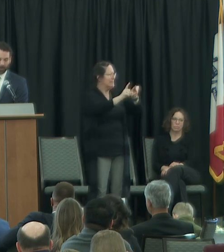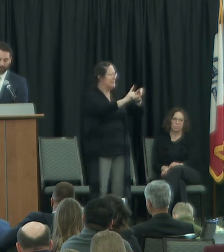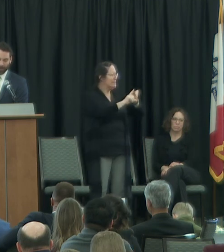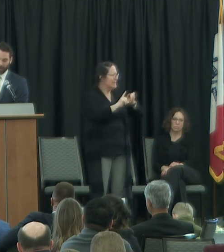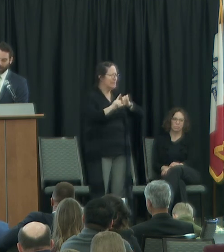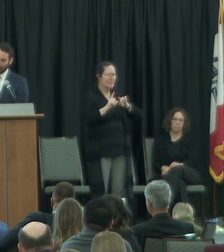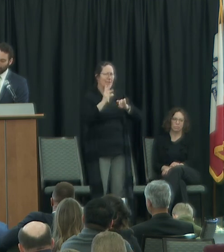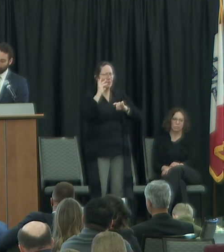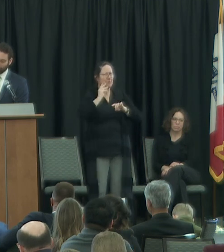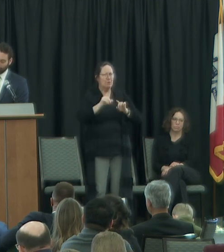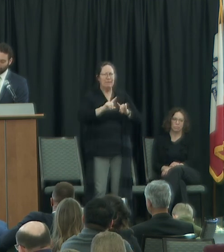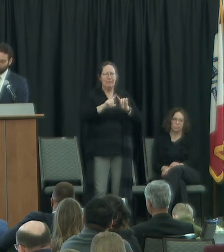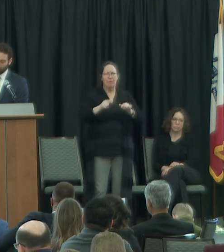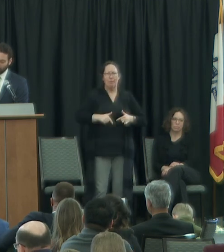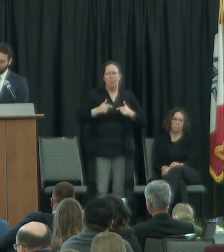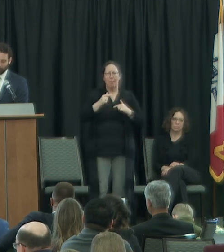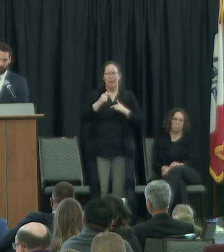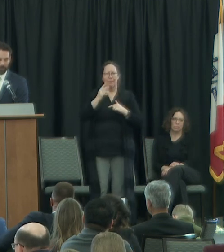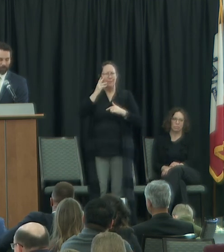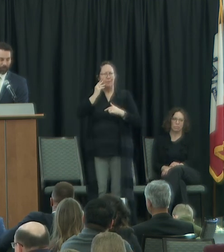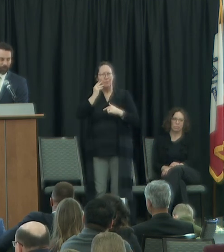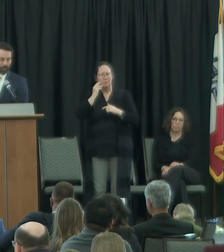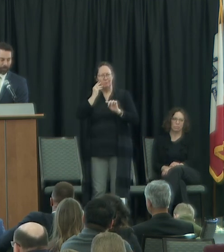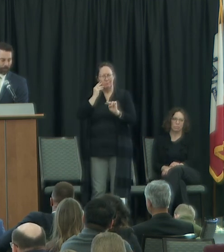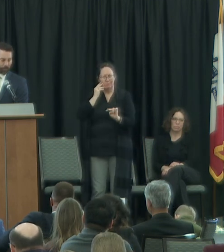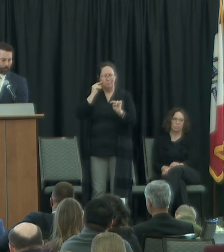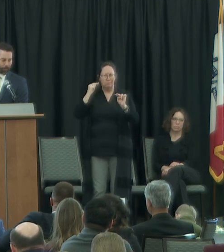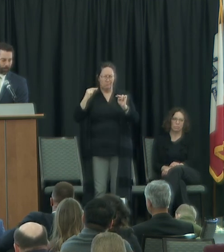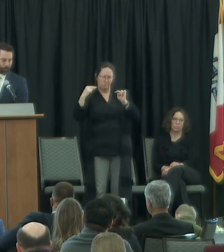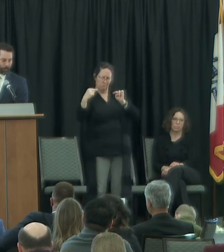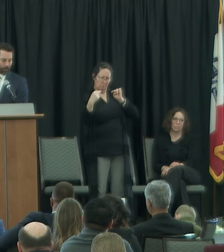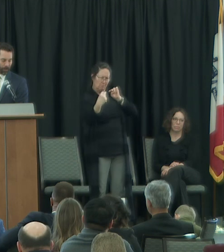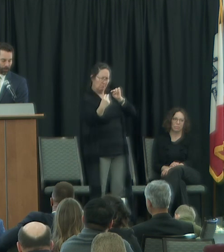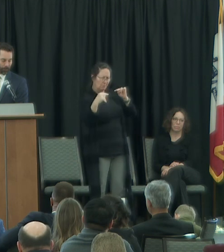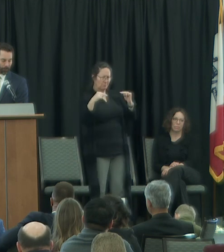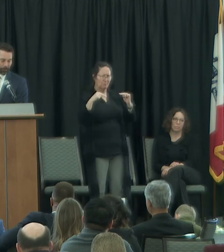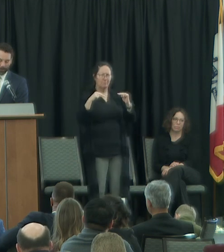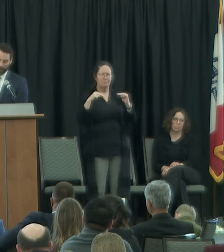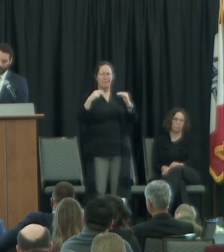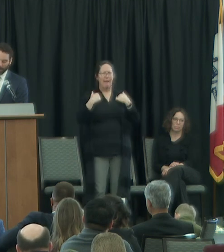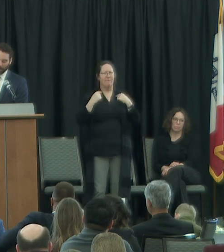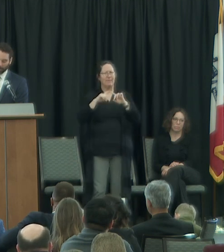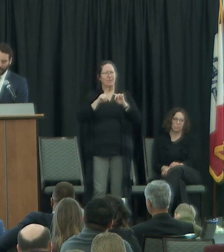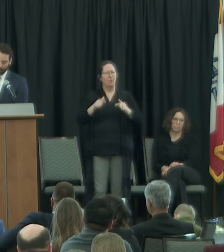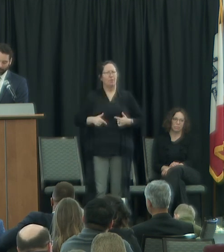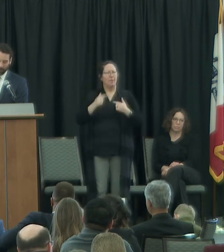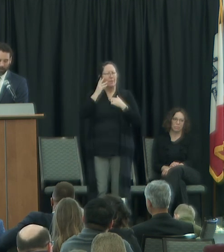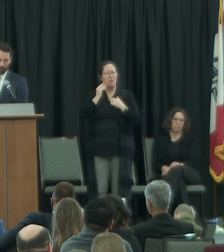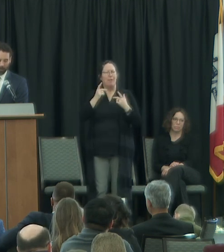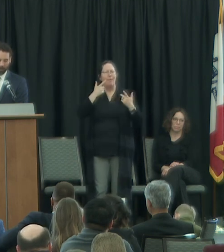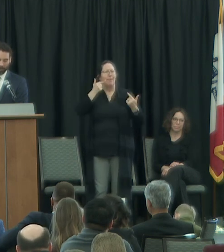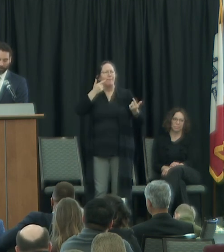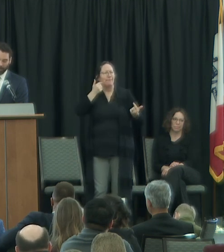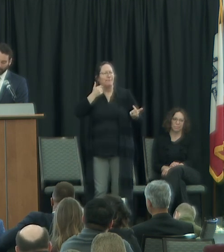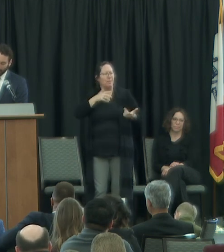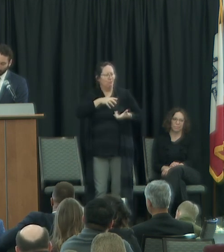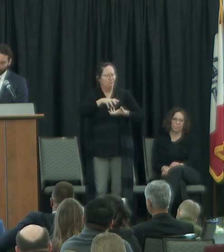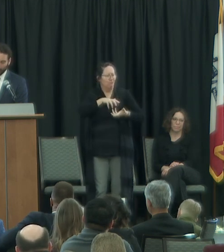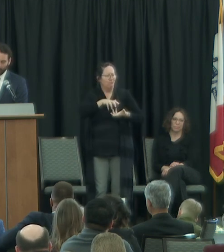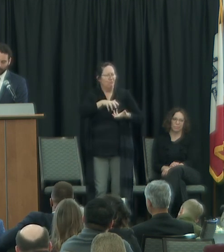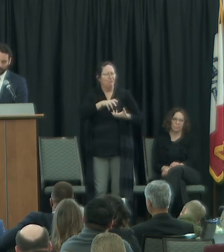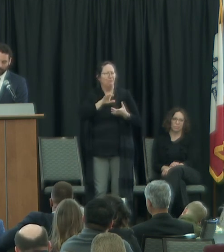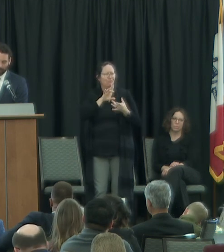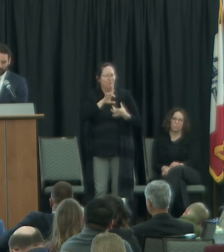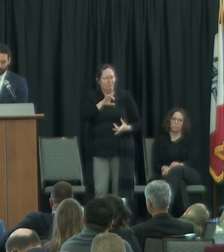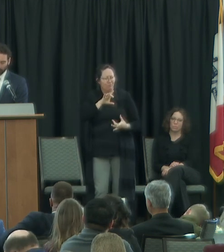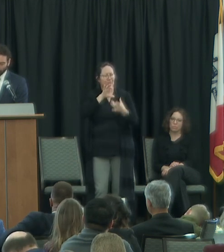life who experience life differently and look through life differently, laughing together, finding common